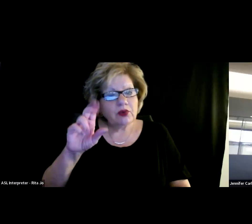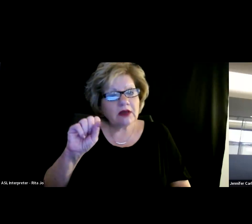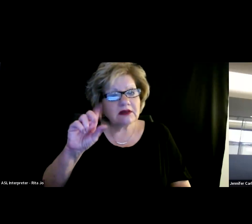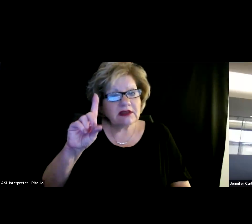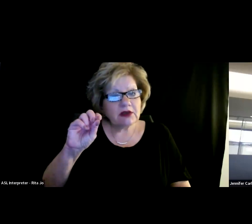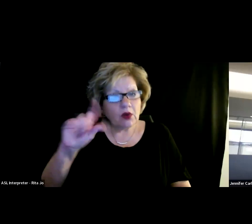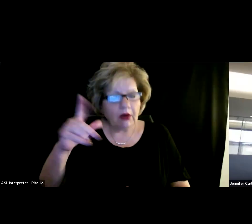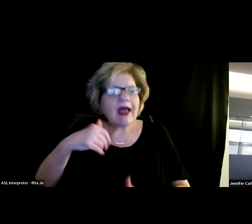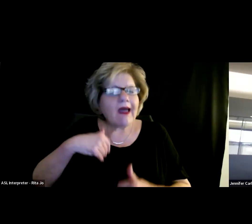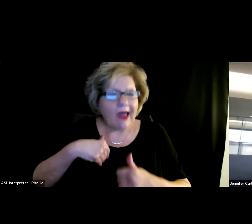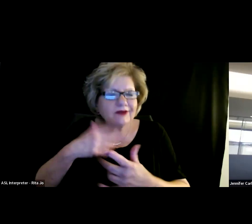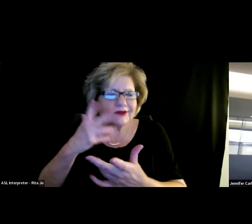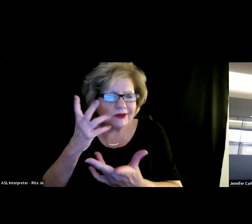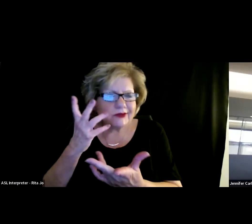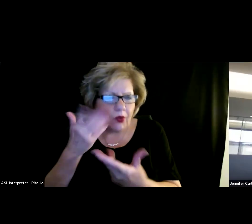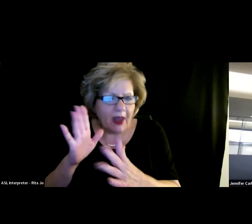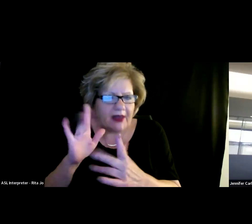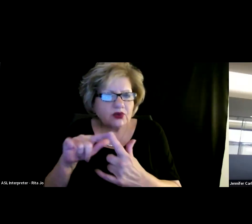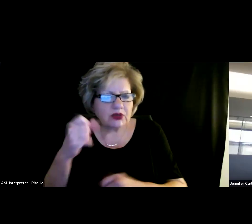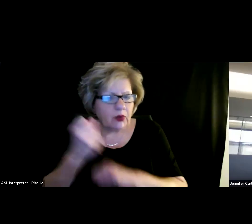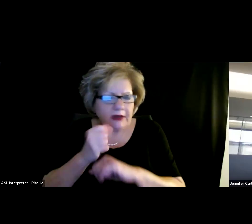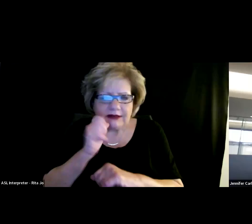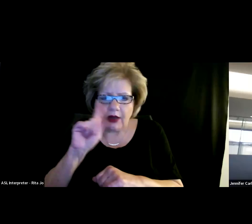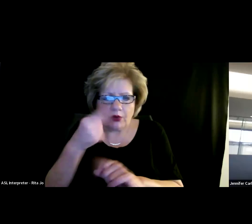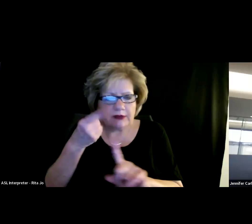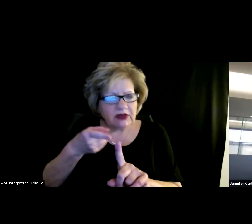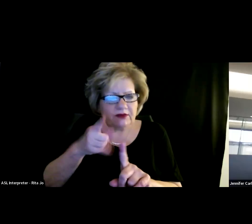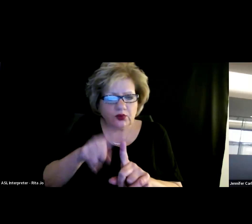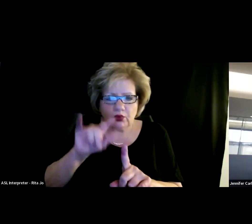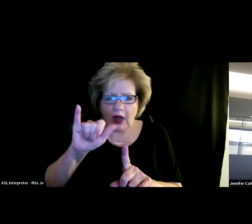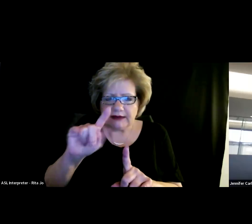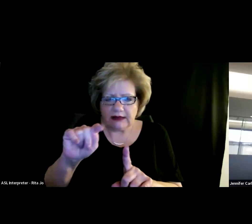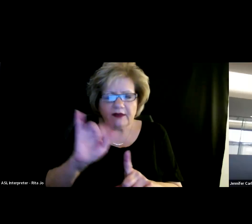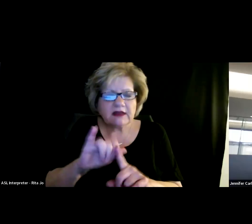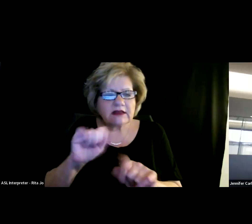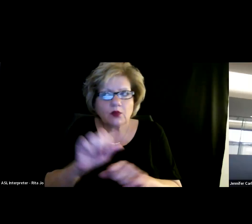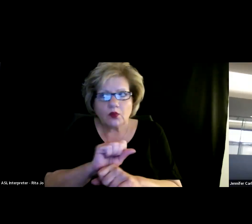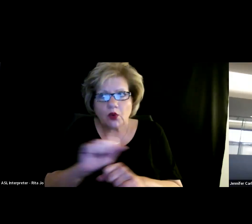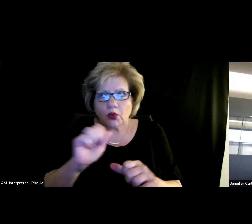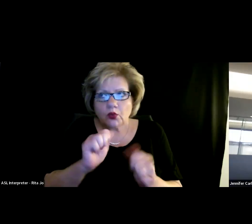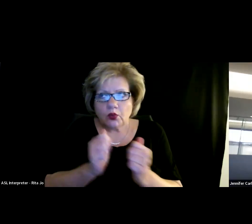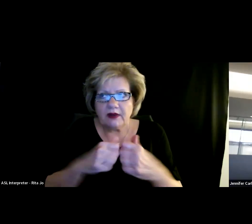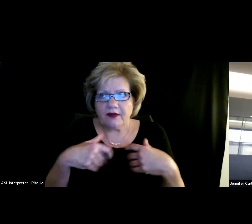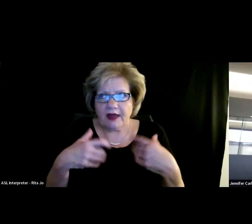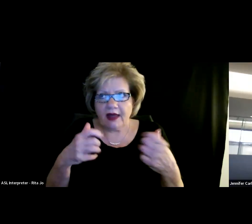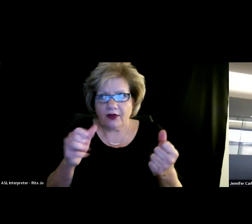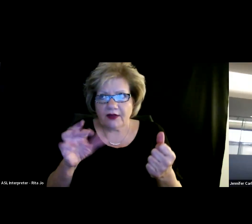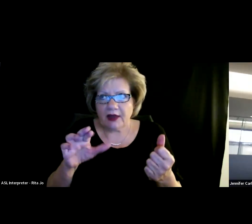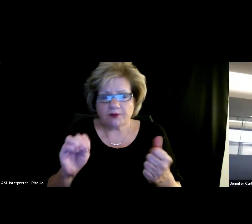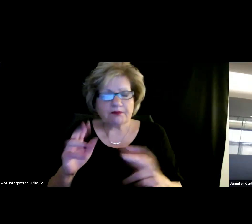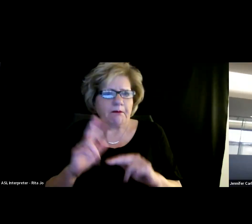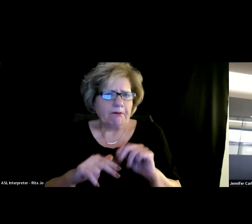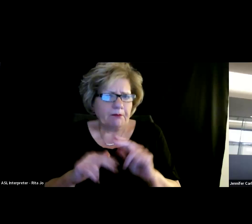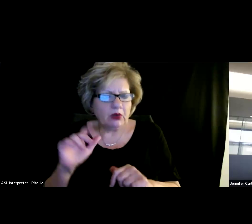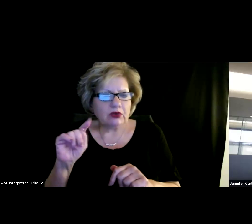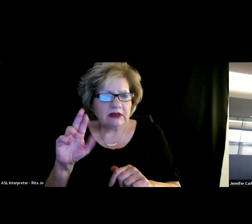not an IT sector only deliverable. This is something that can work in healthcare, building and trades, and